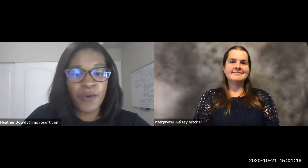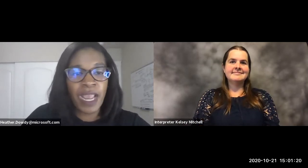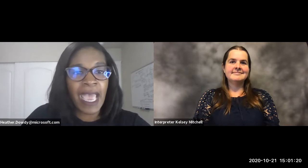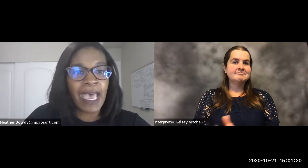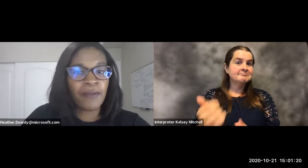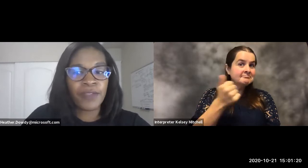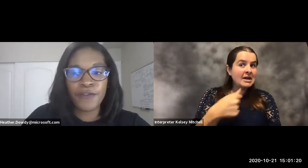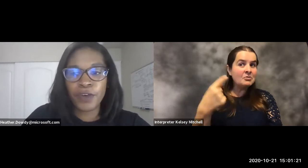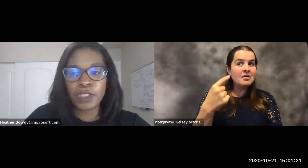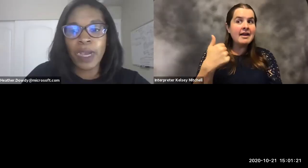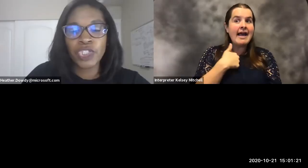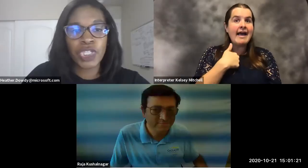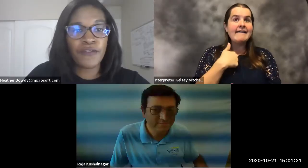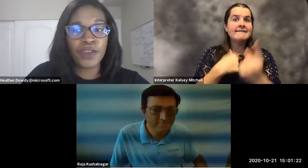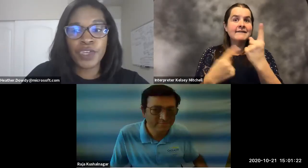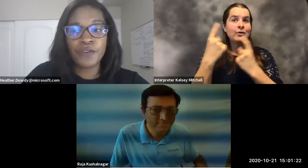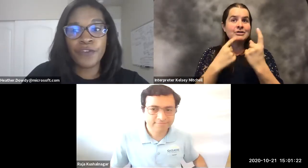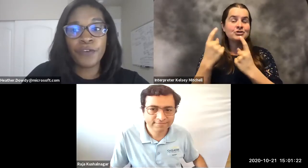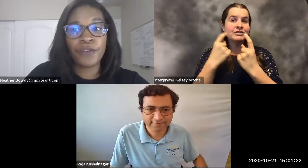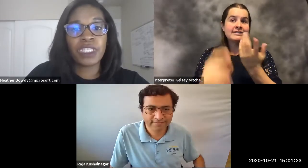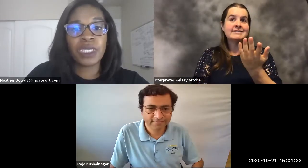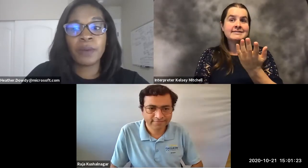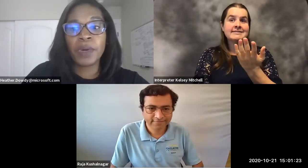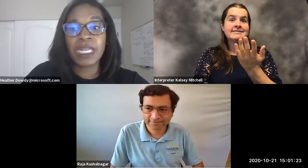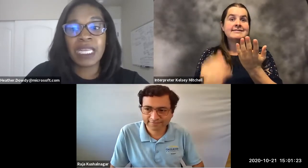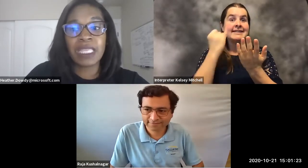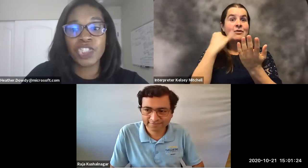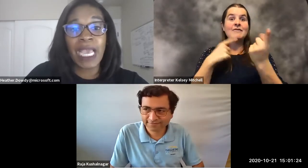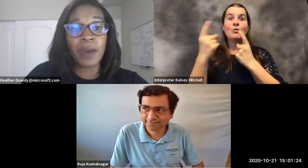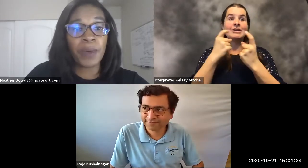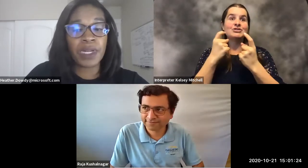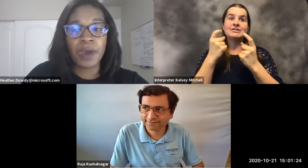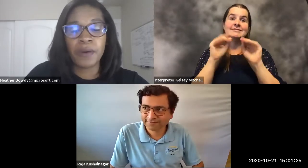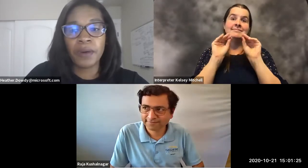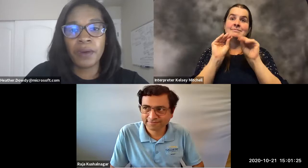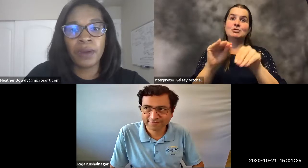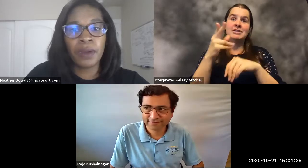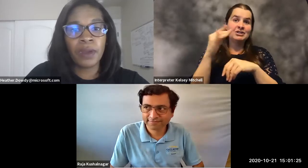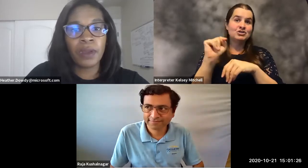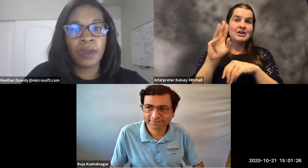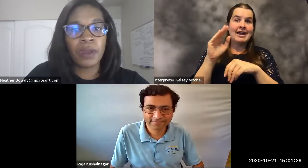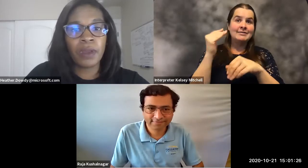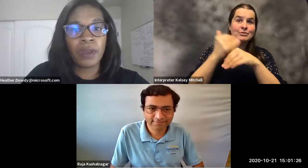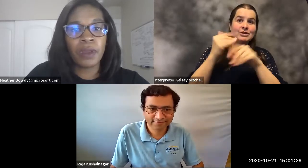Does anyone have the first question? If you do, feel free to put it in the chat window.